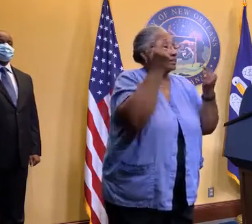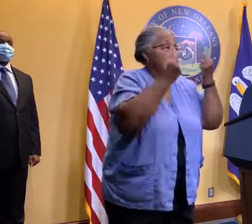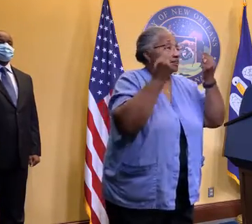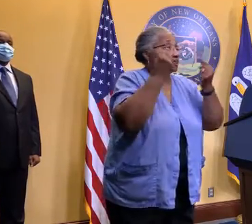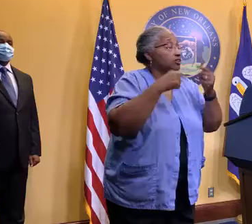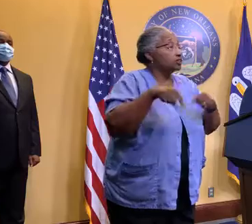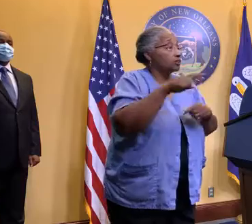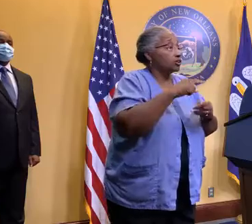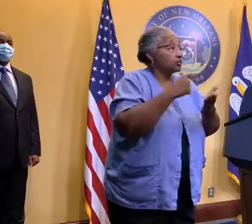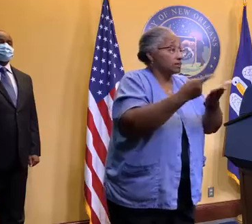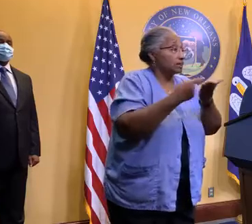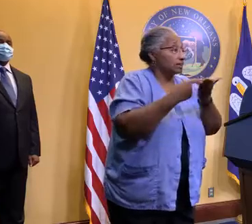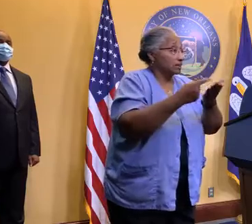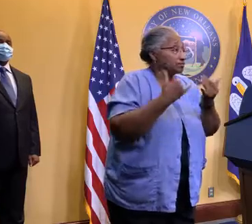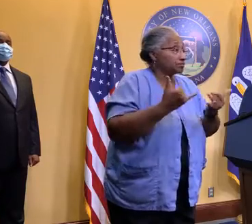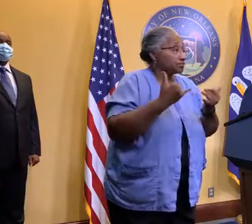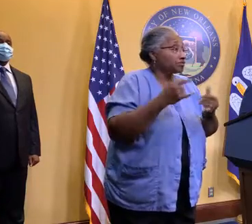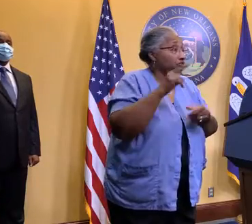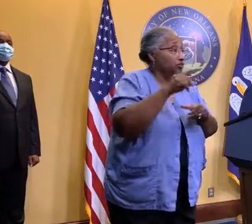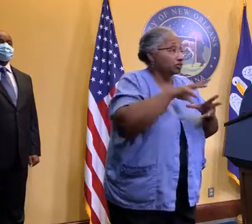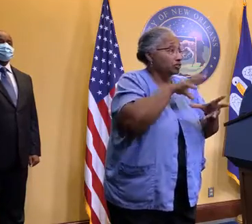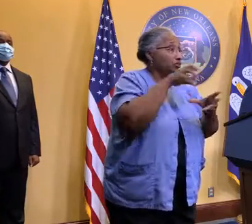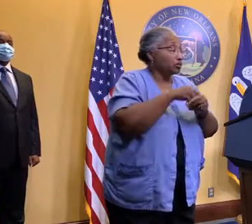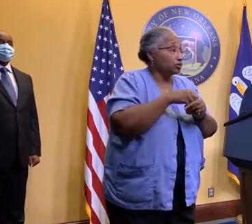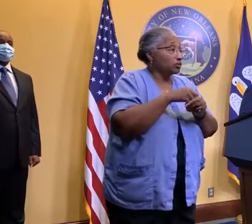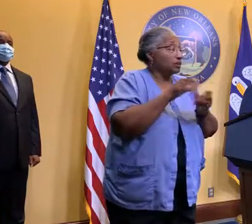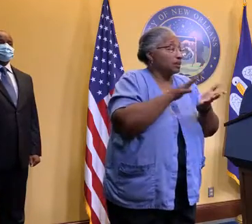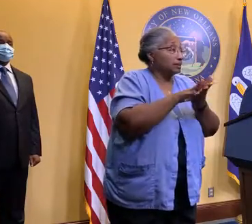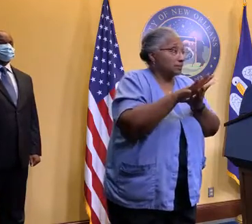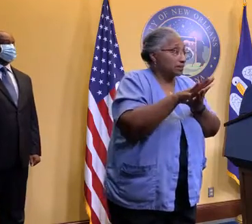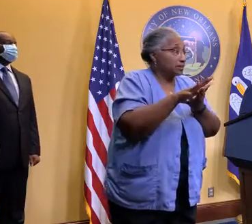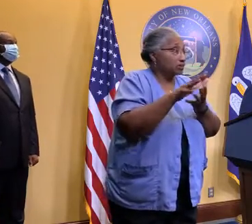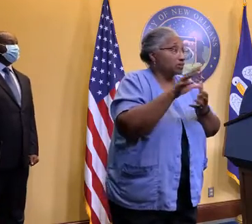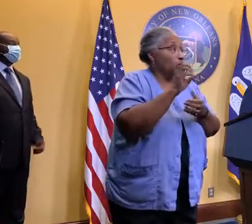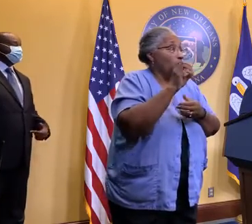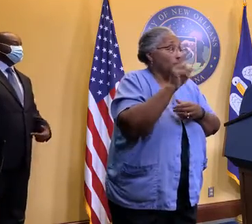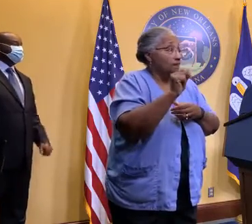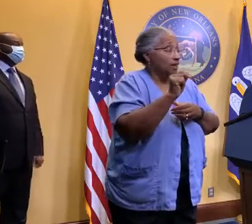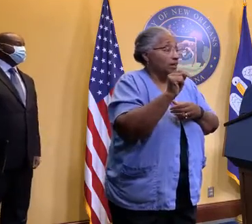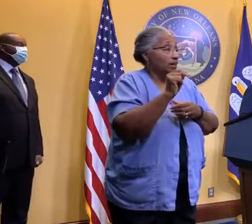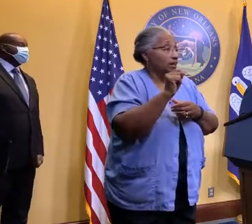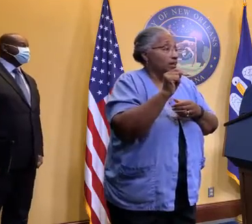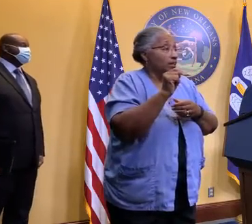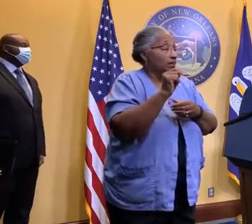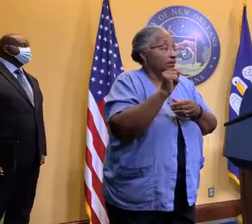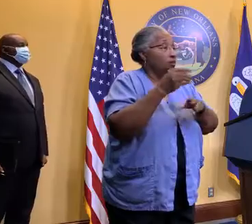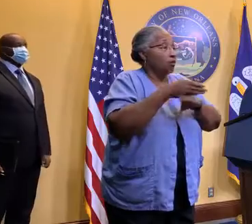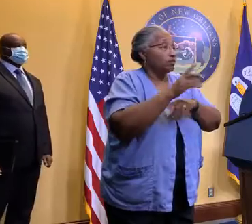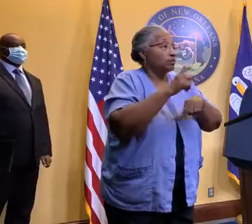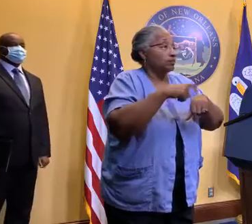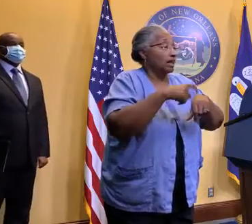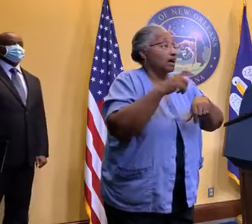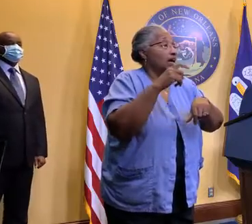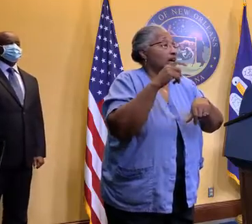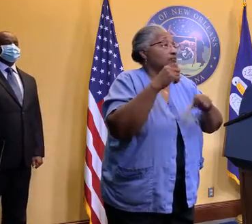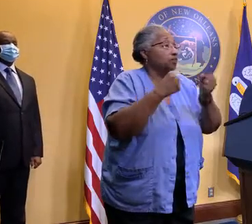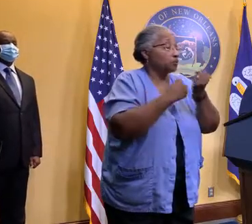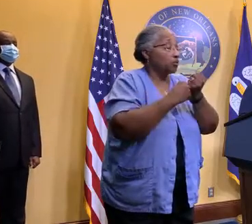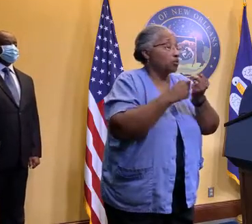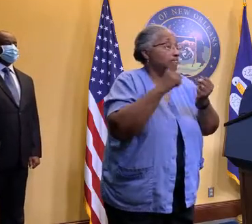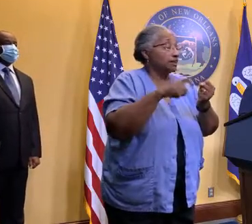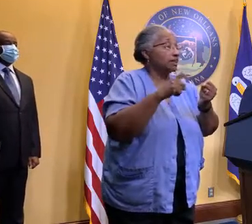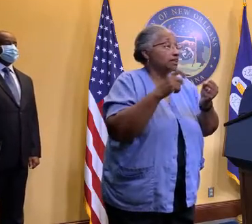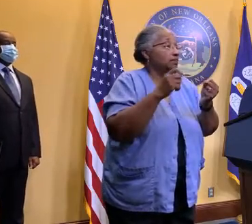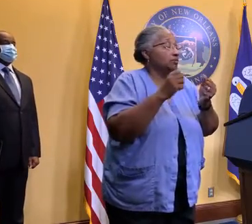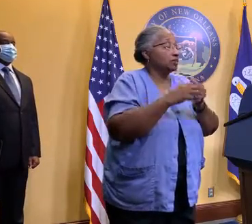considerations y'all have discussed today, have you included the expenses and overtime that's gonna be required with the support during another hurricane